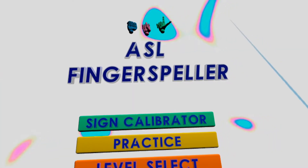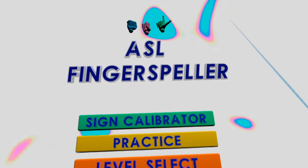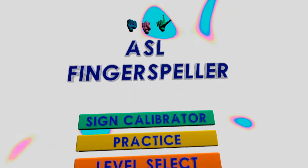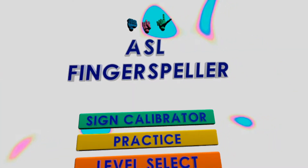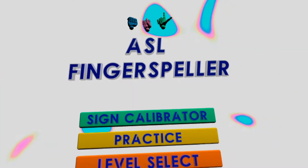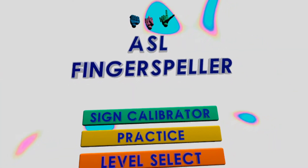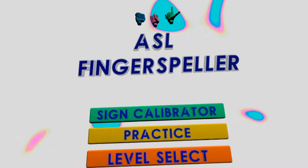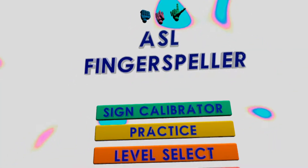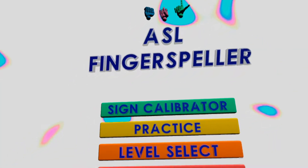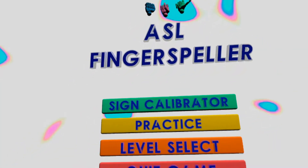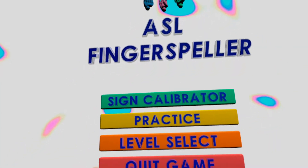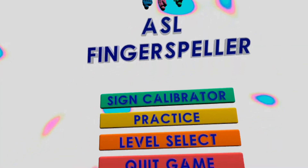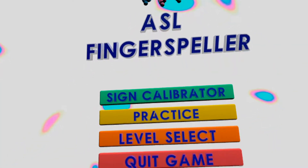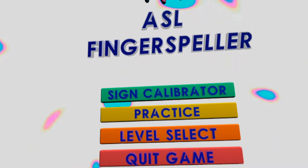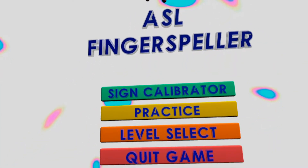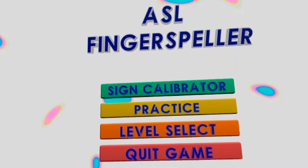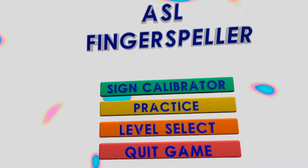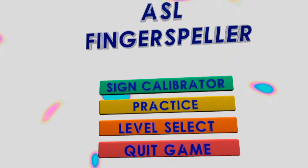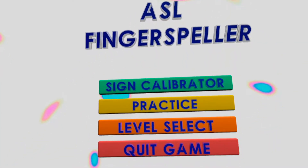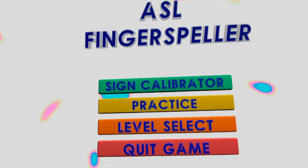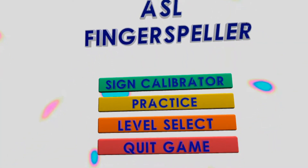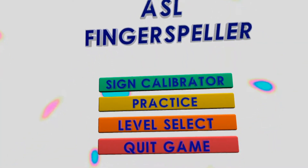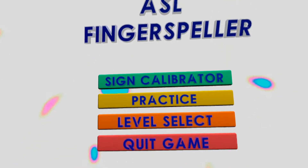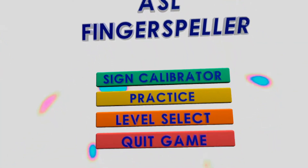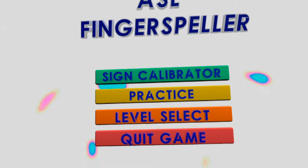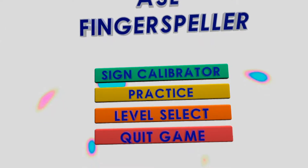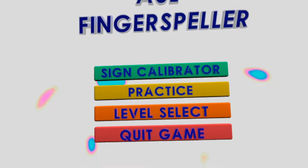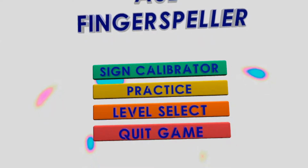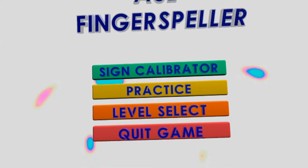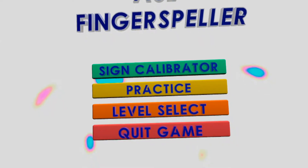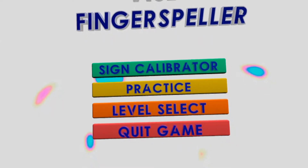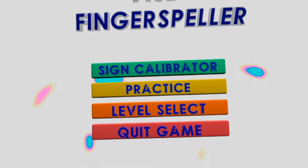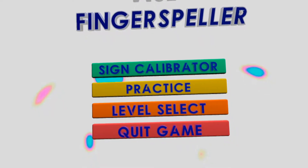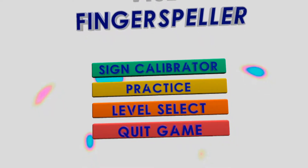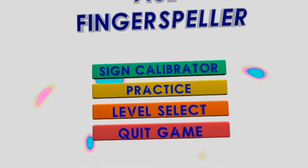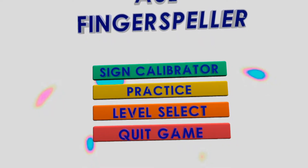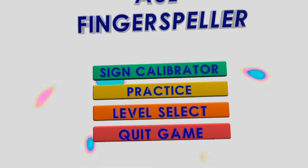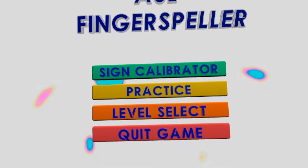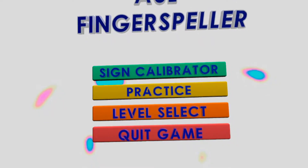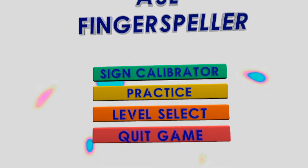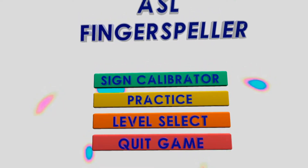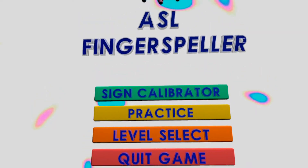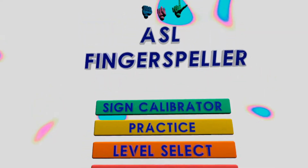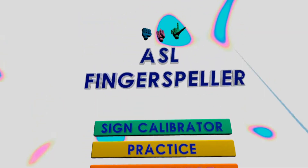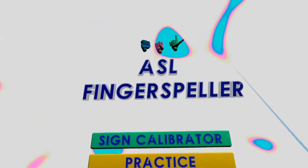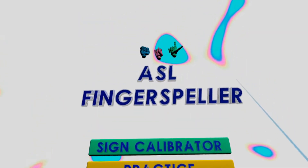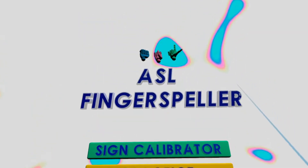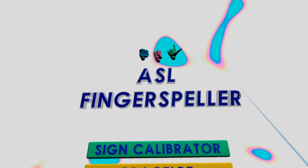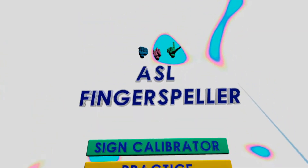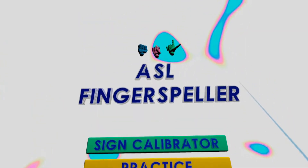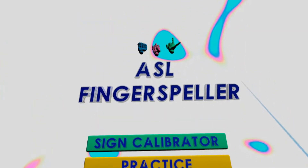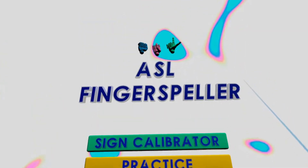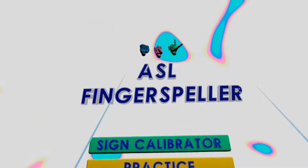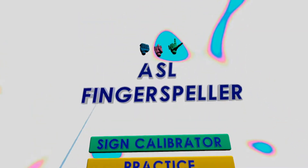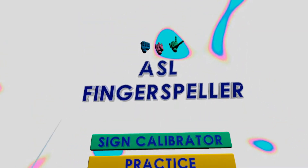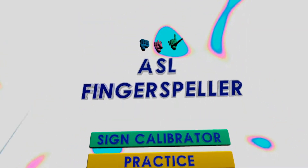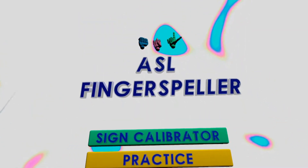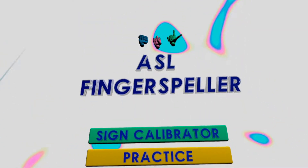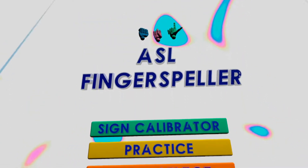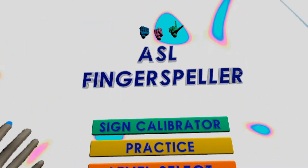Hey everybody, we have an interesting game for the Oculus Quest that we will be checking out today, ASL Fingerspeller, a game that will help you learn